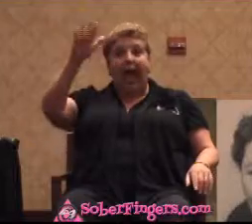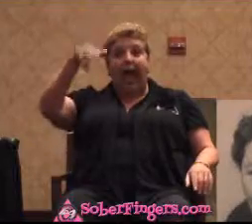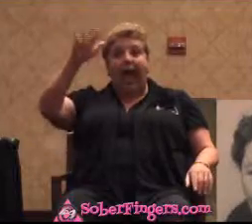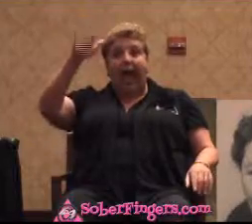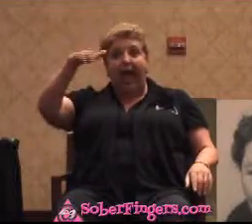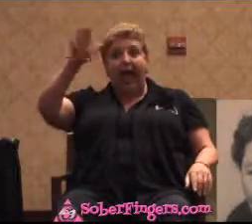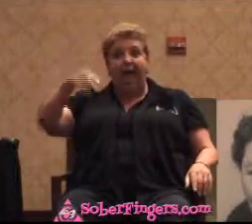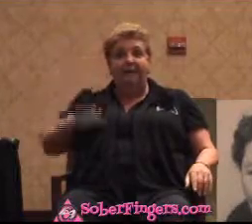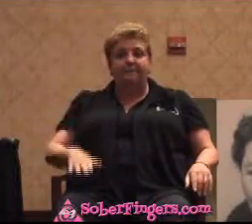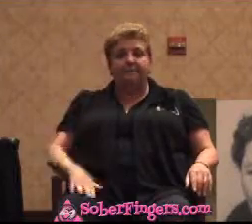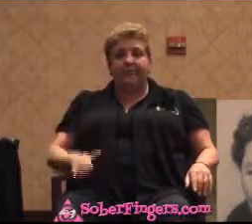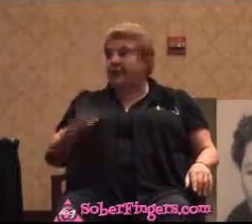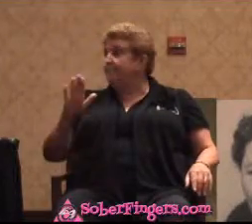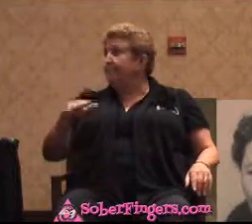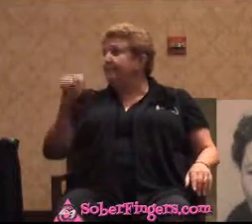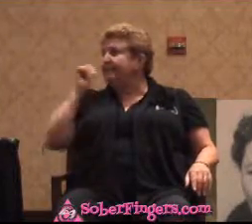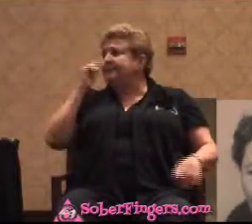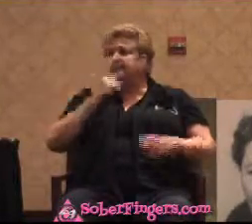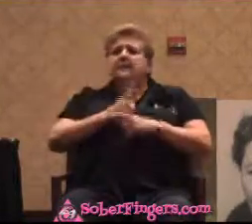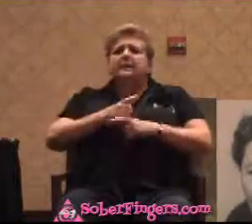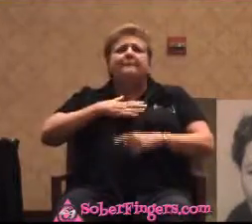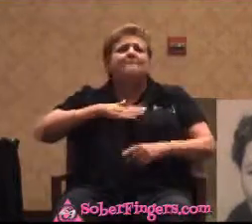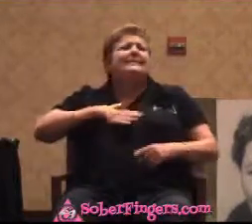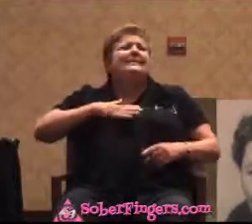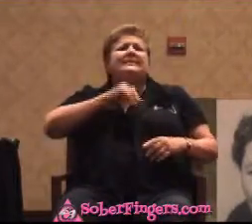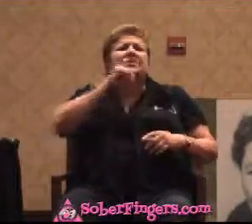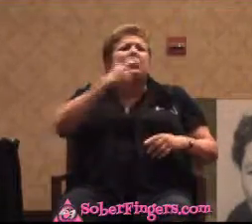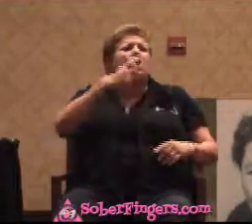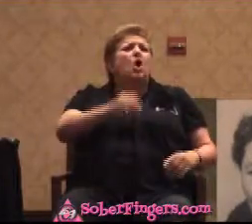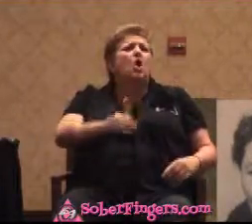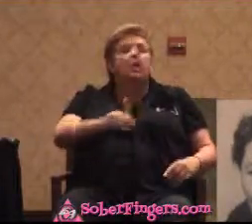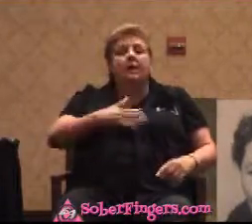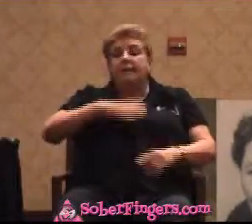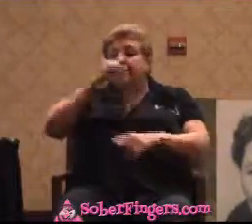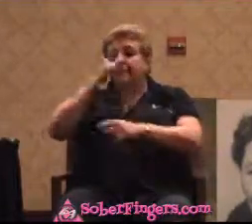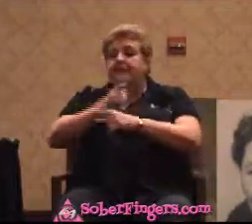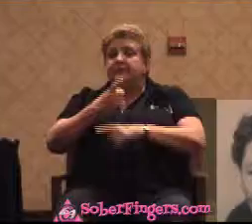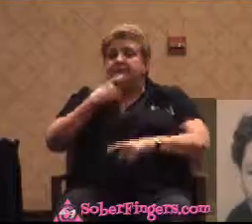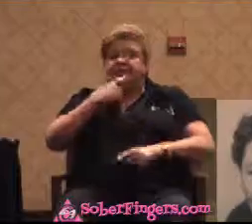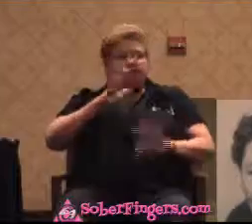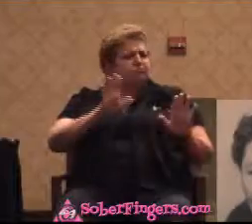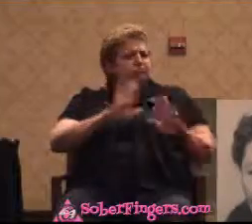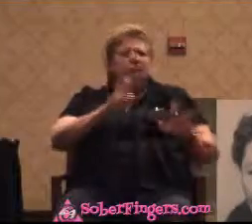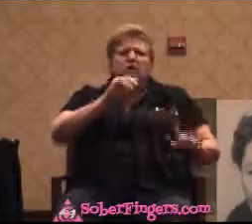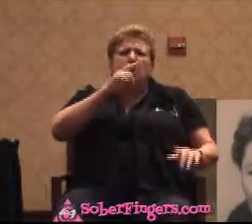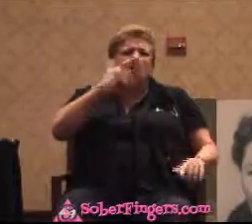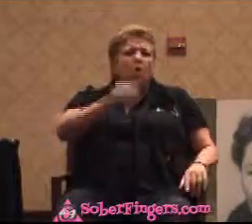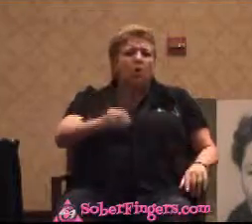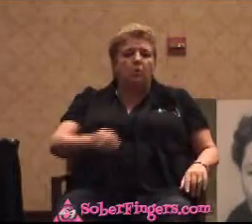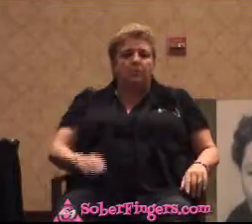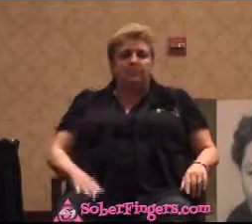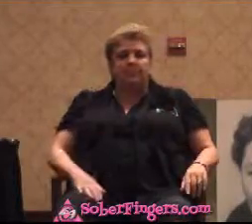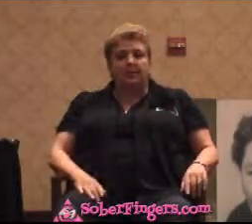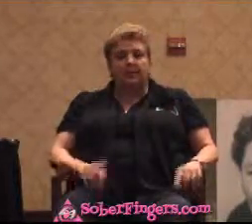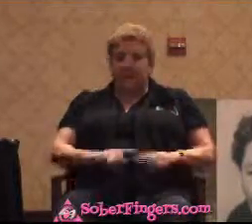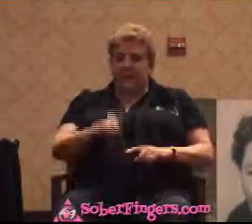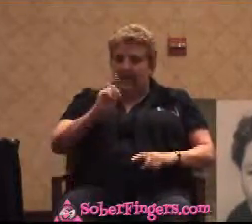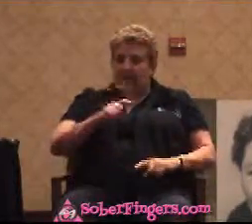And my little sister's going, "Angie, please don't go." And my brother's going, "Don't go." But see, I had to go because he said the